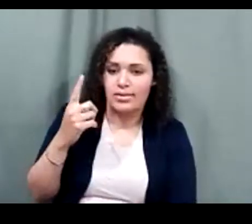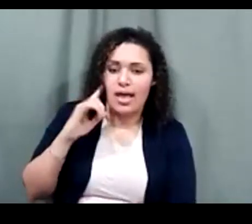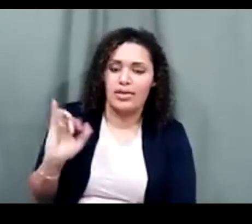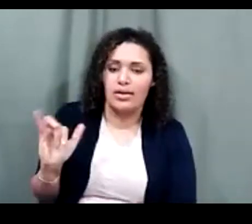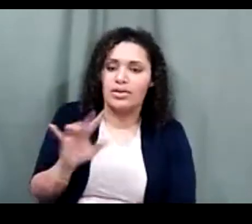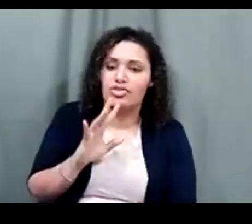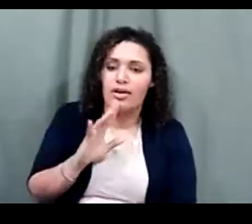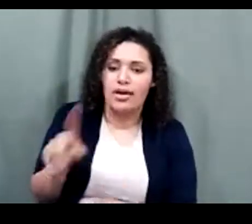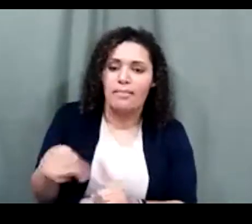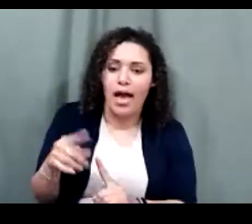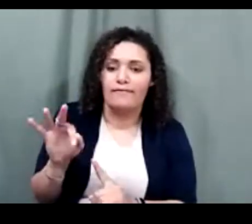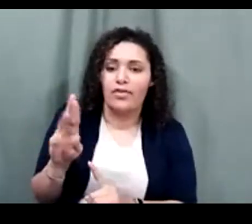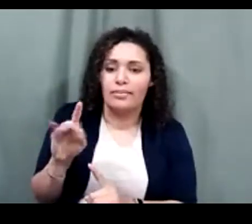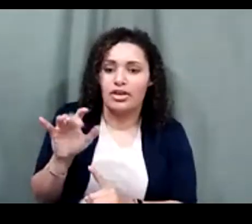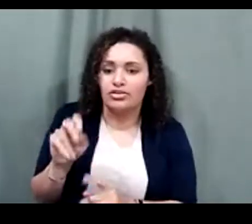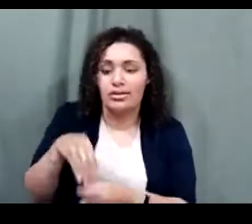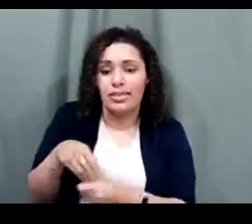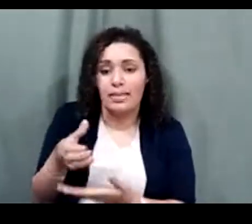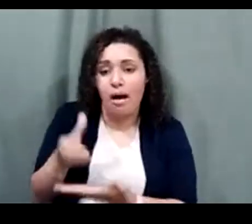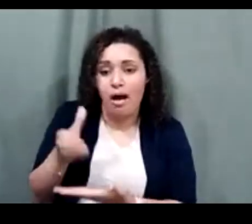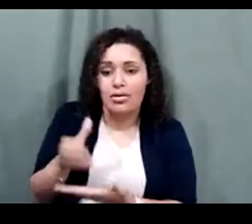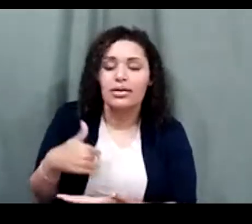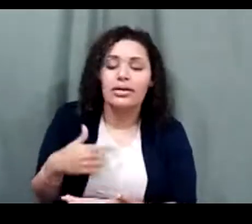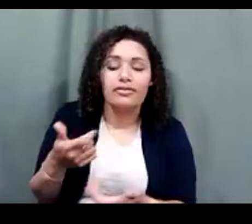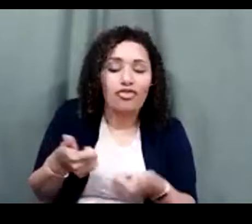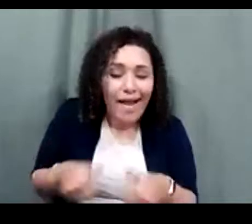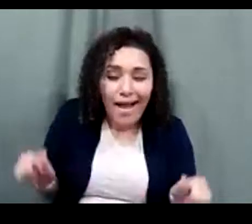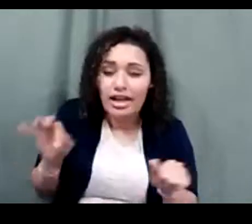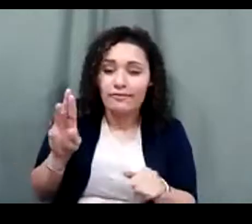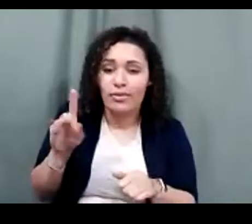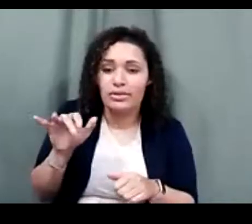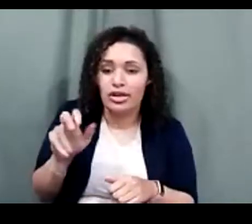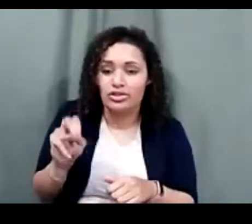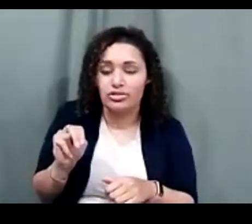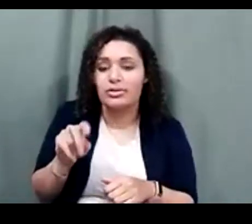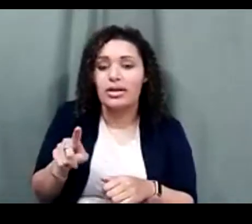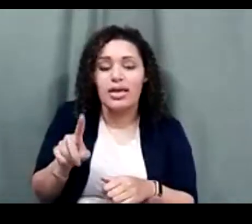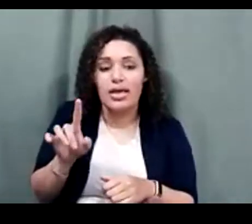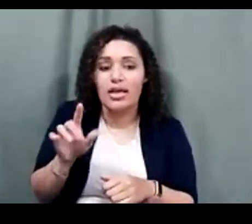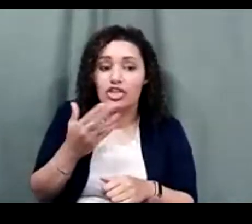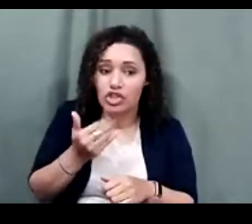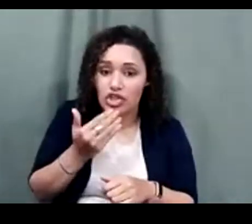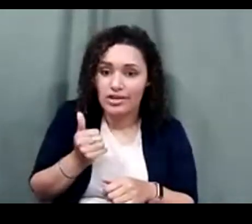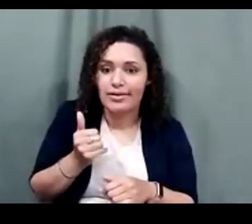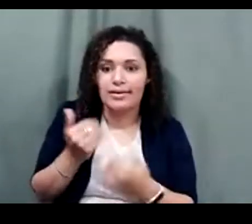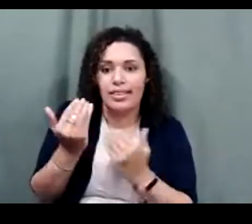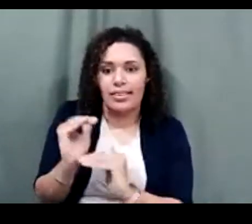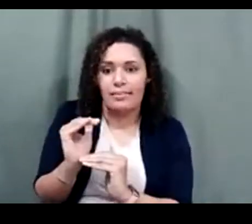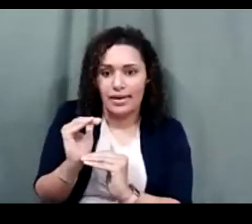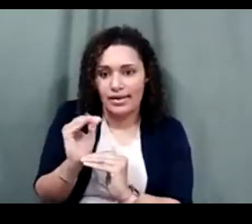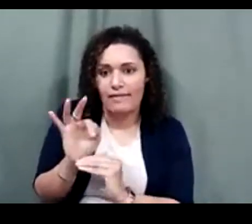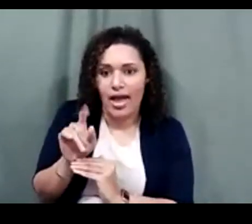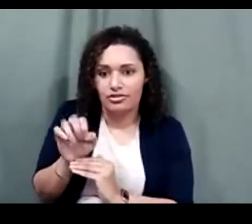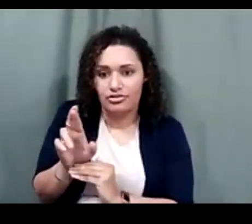fermentation in bottle. And for any fermentation, the amount of sugar is the limiting factor. So the basic process of fermentation